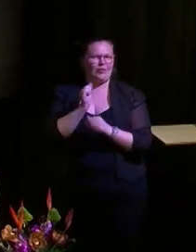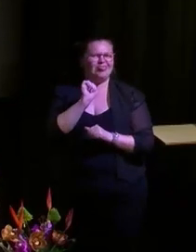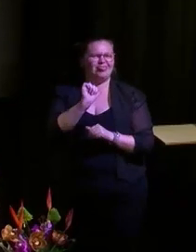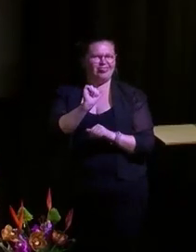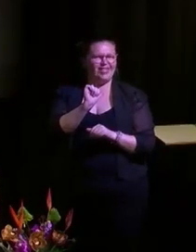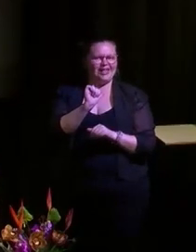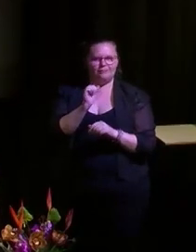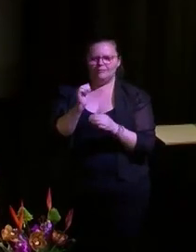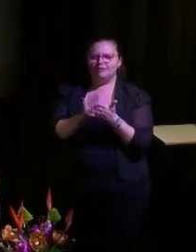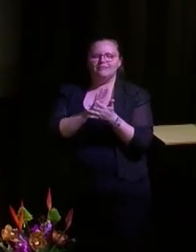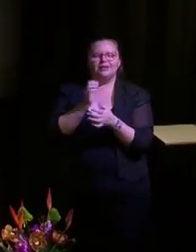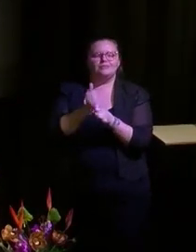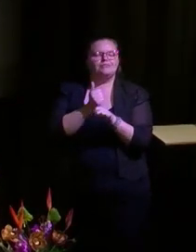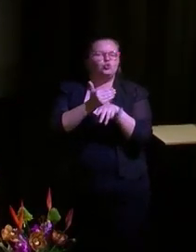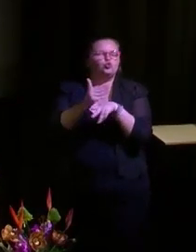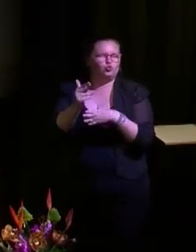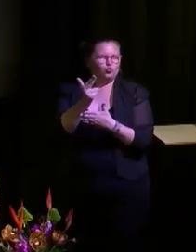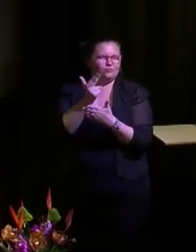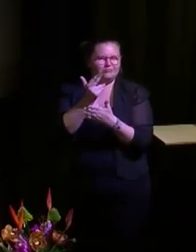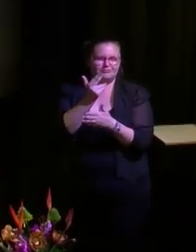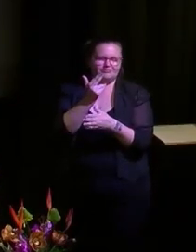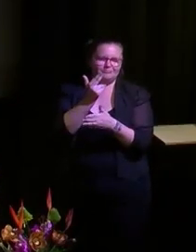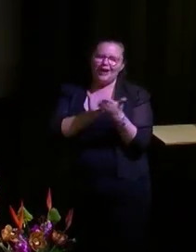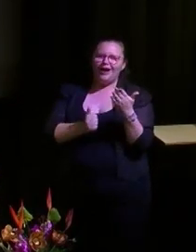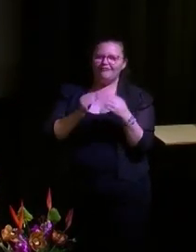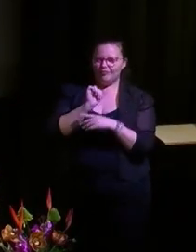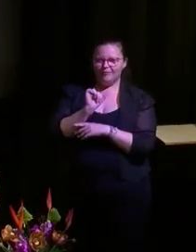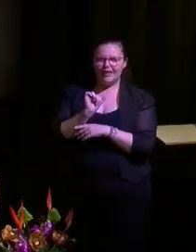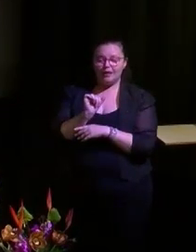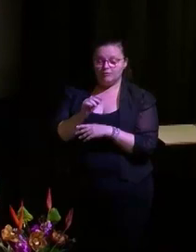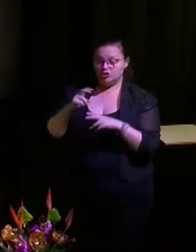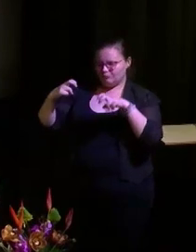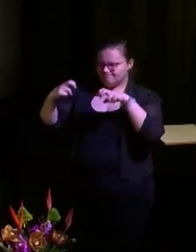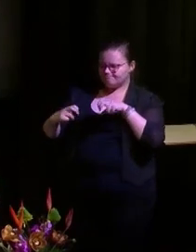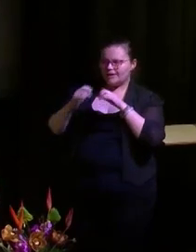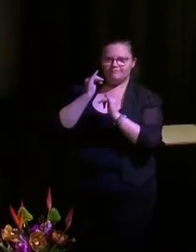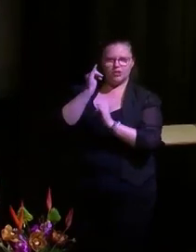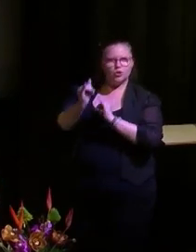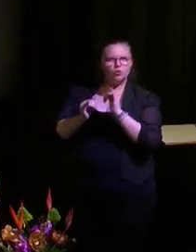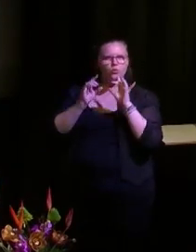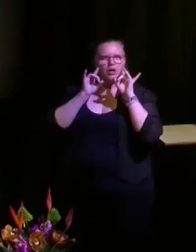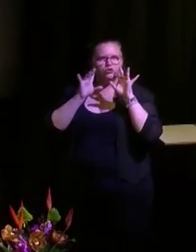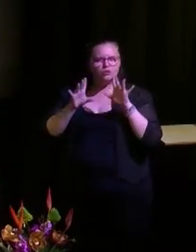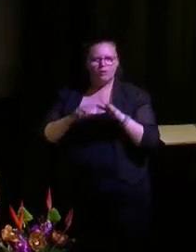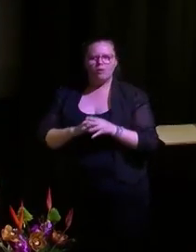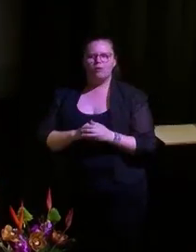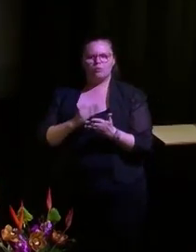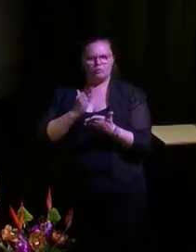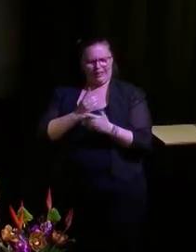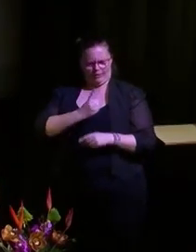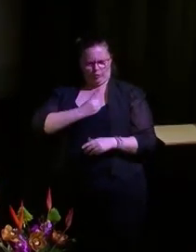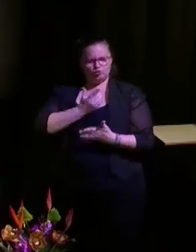by him. And again, you know, we sat down and we did an interview, and, you know, he shared some really you know, really